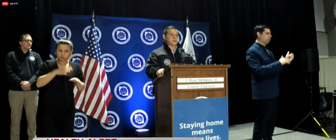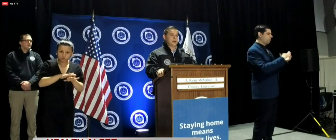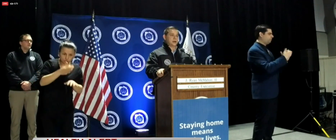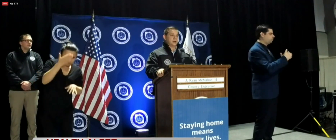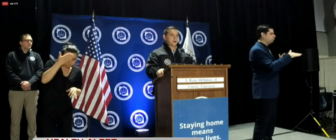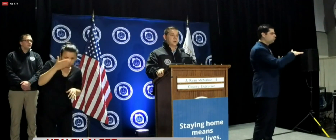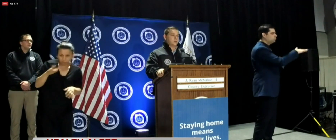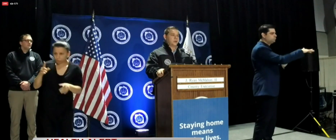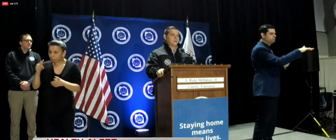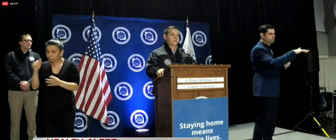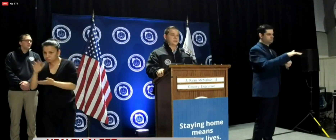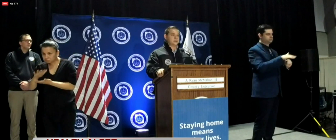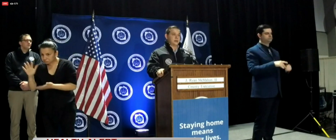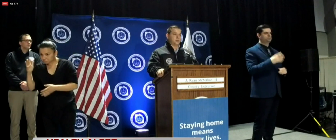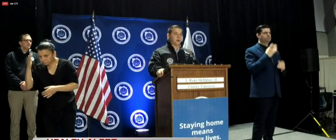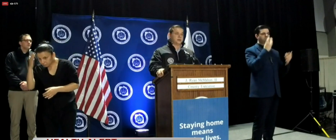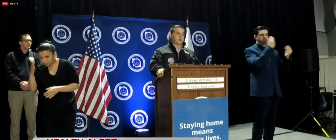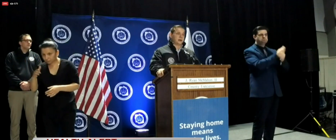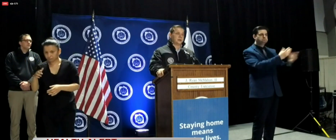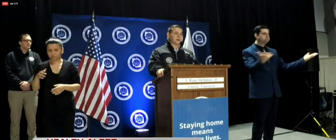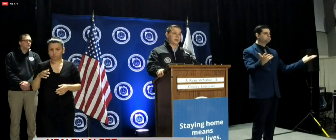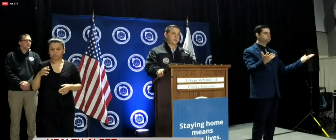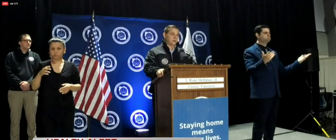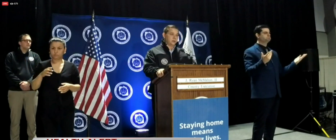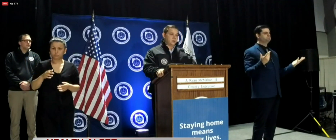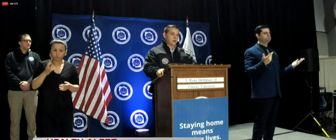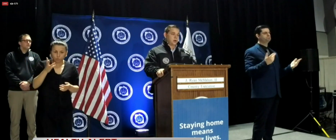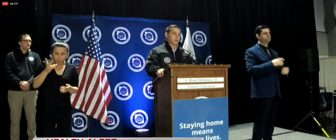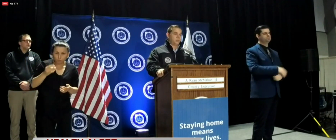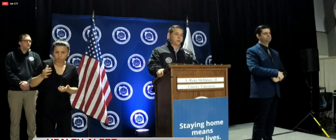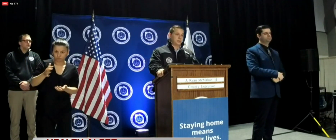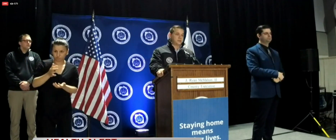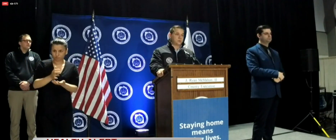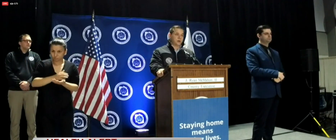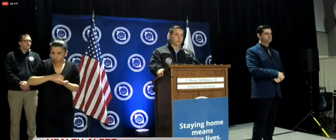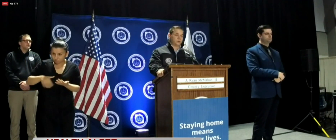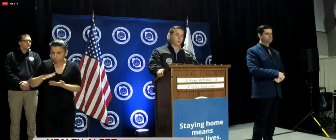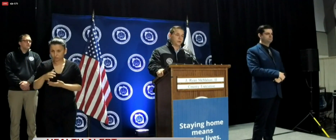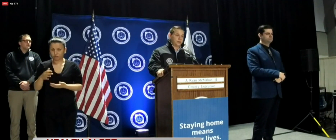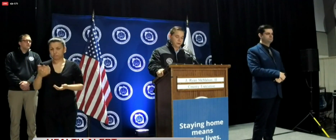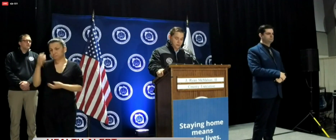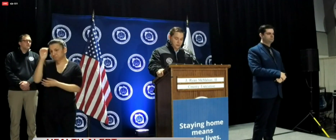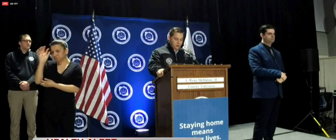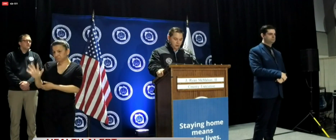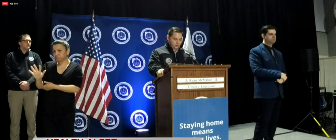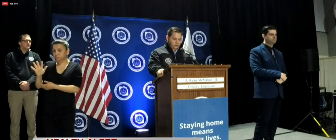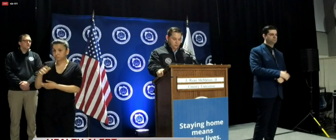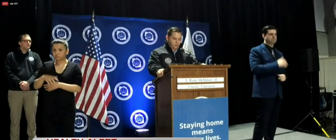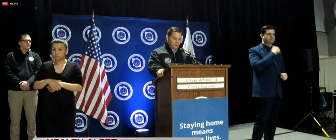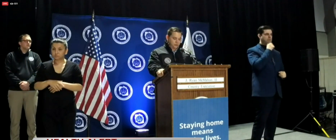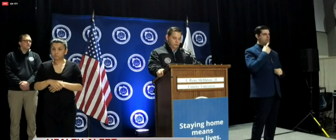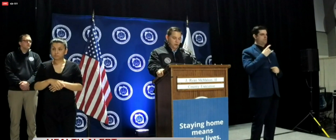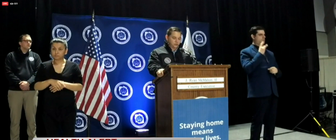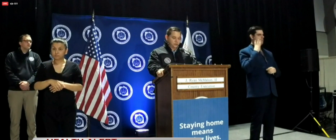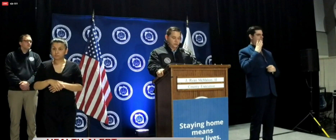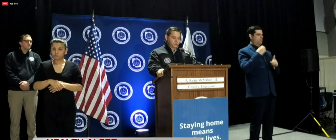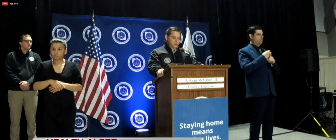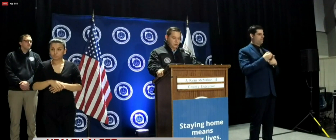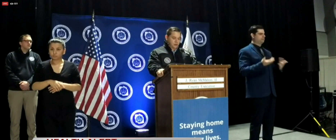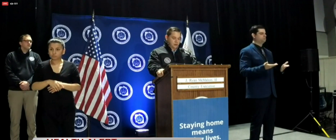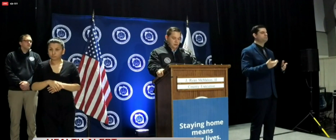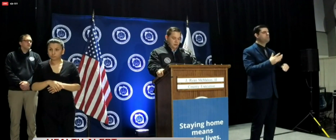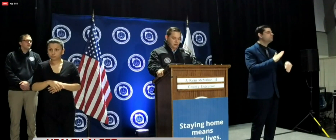share this data. We haven't seen that impact here in Onondaga County, but that's why we're doing it, is because we get these